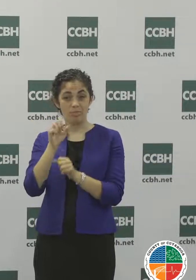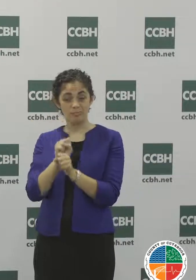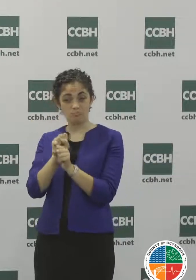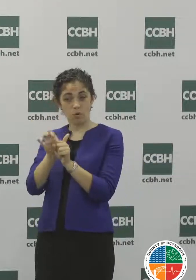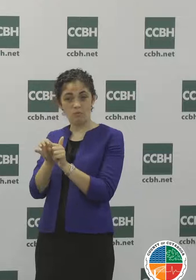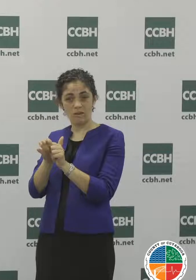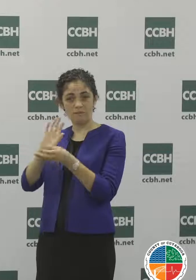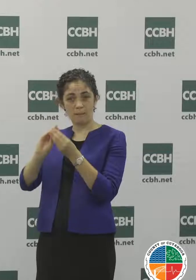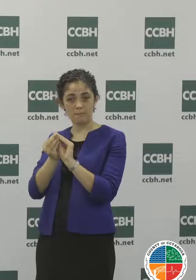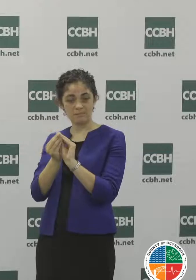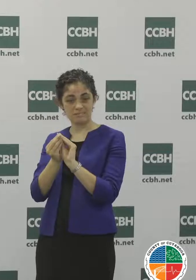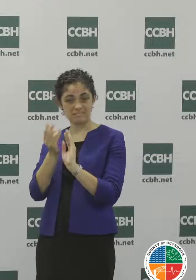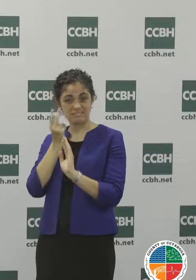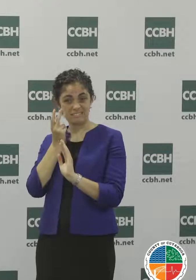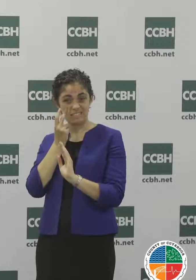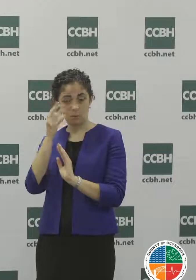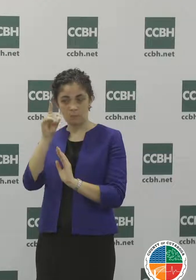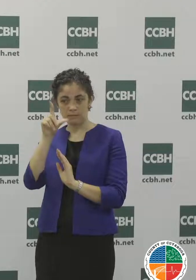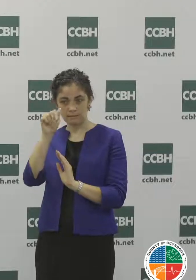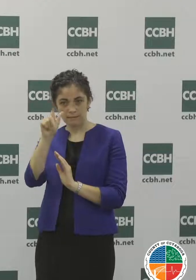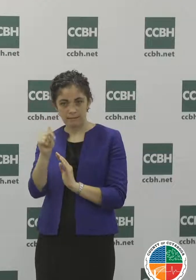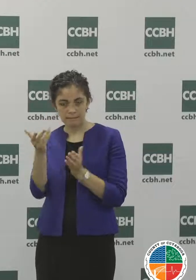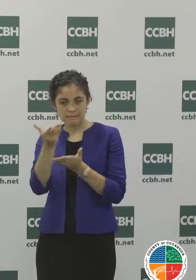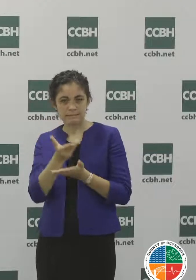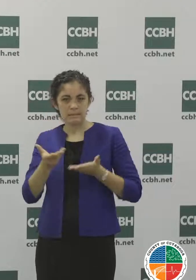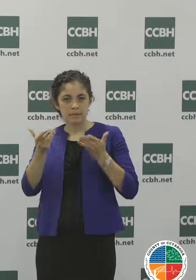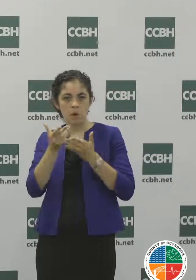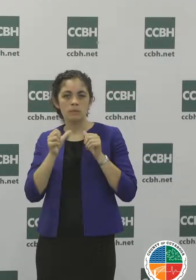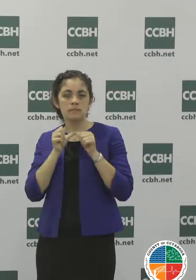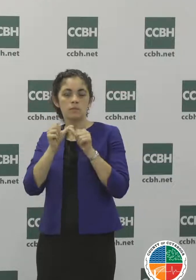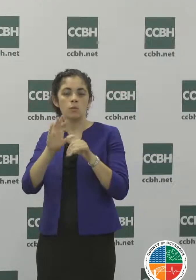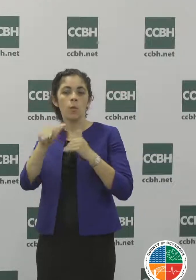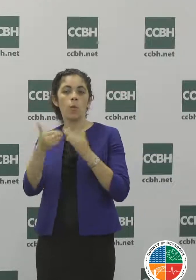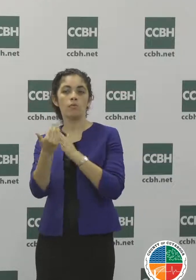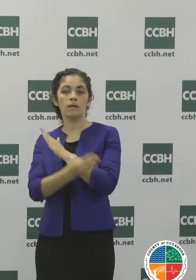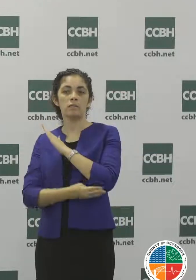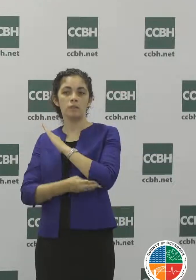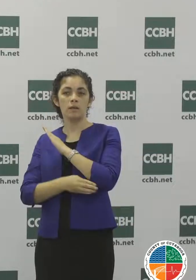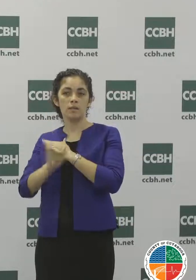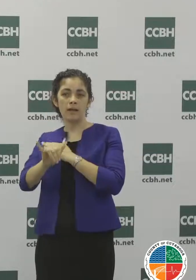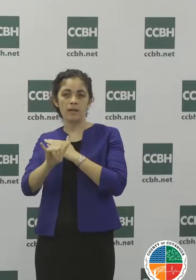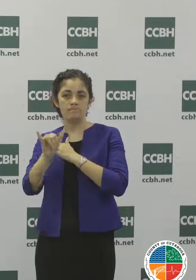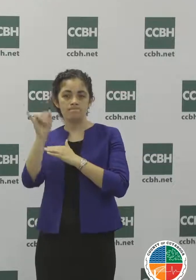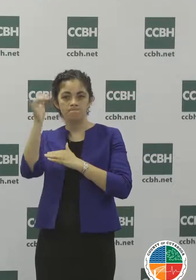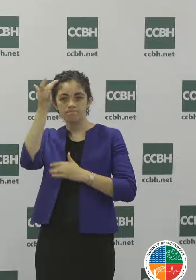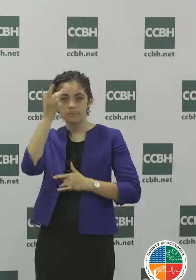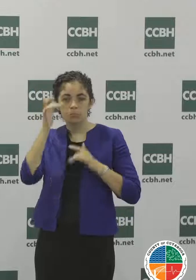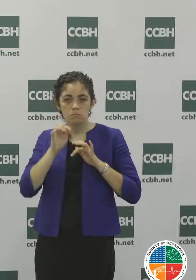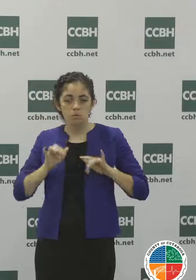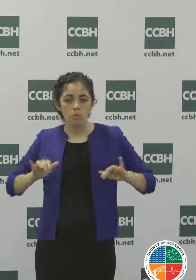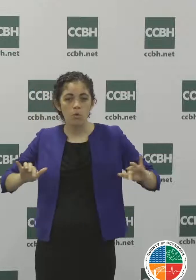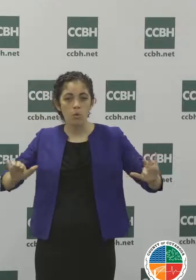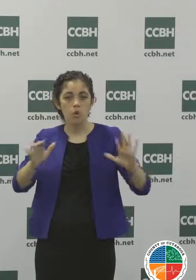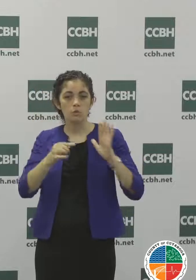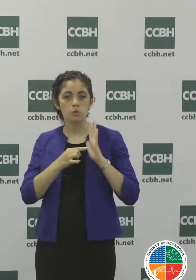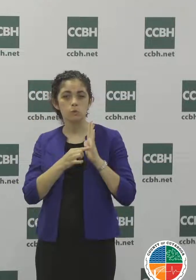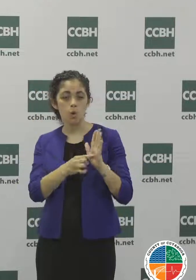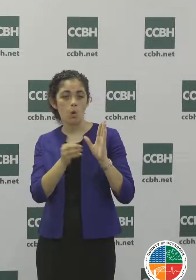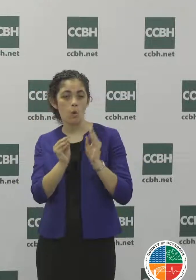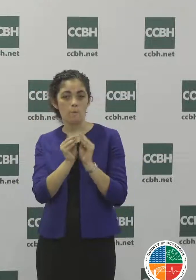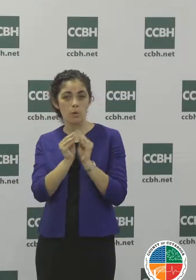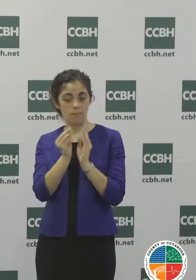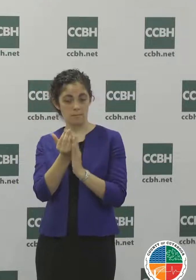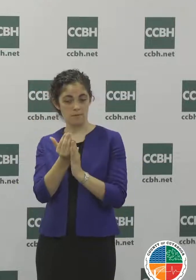about. It's here and across the country. This virus has revealed even more deeply